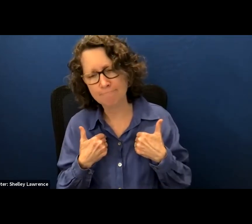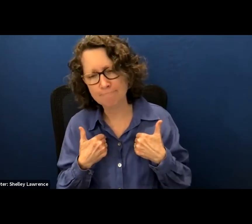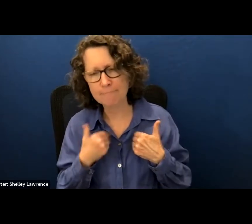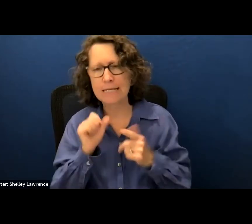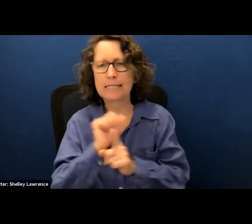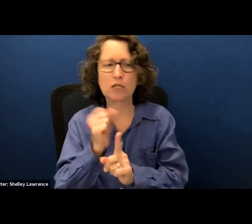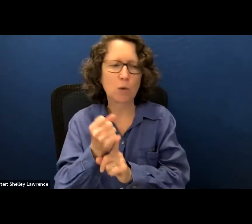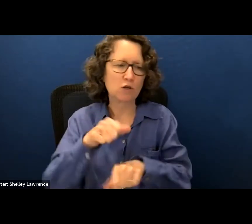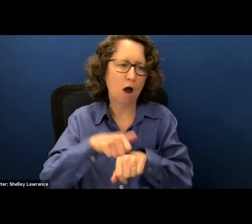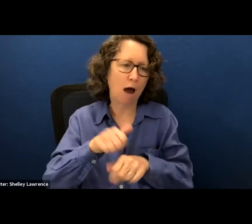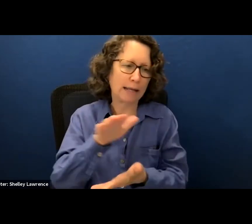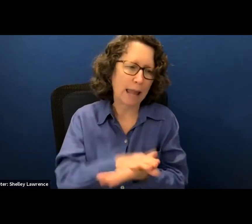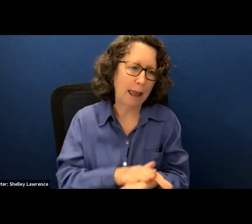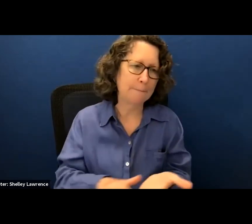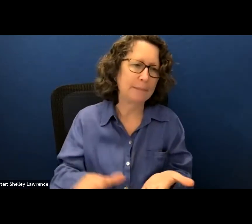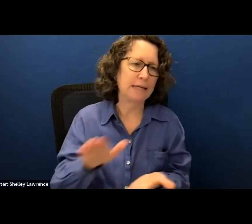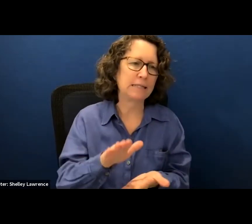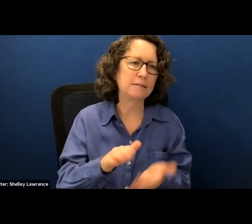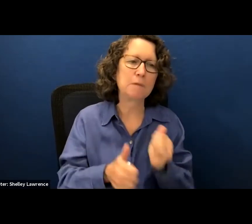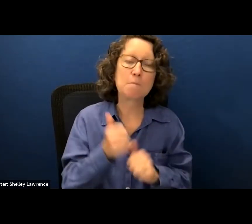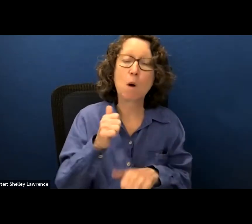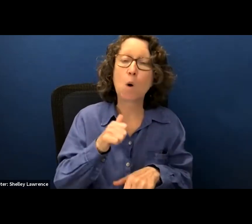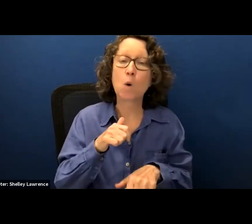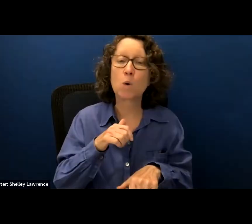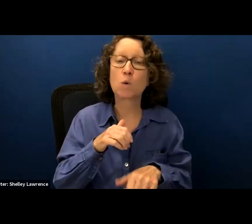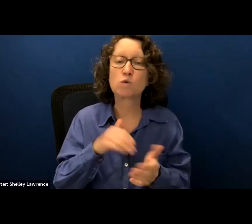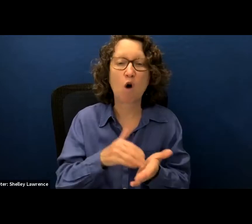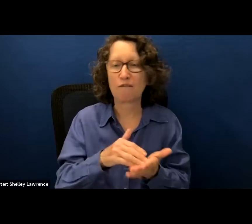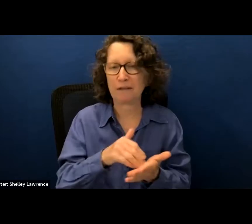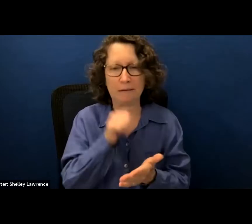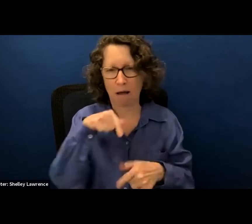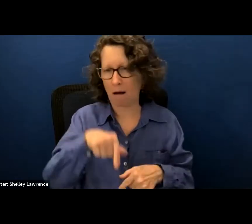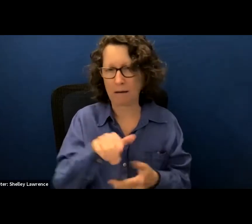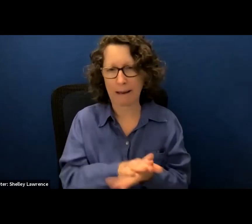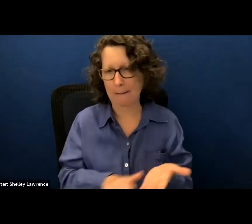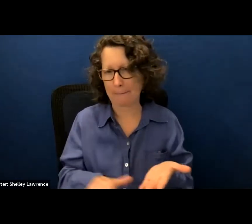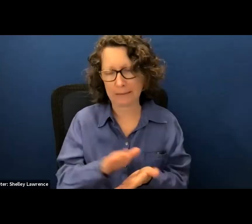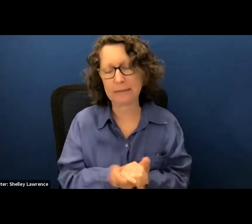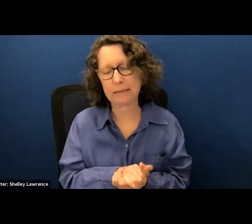cases on campus, but most often off campus.